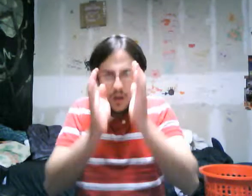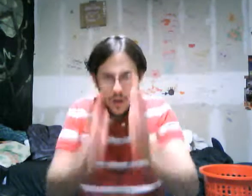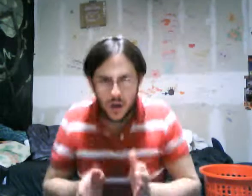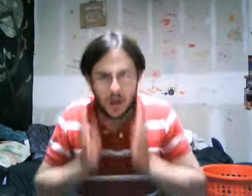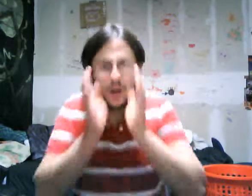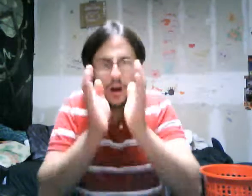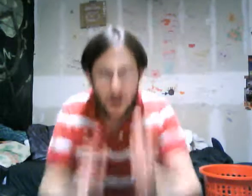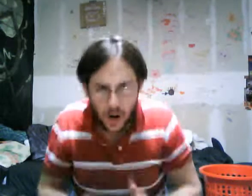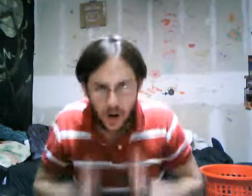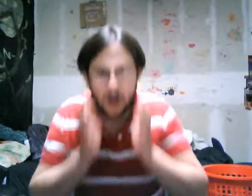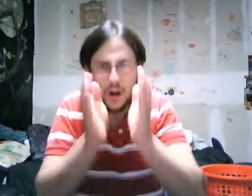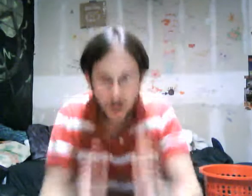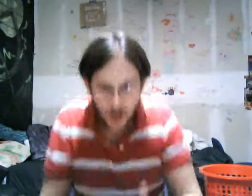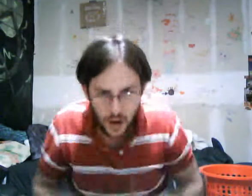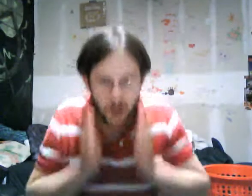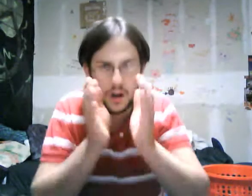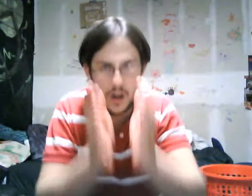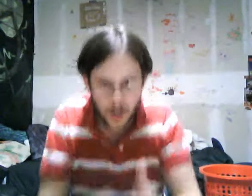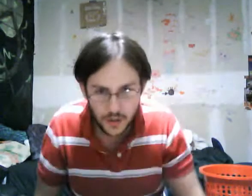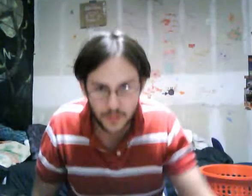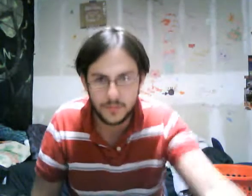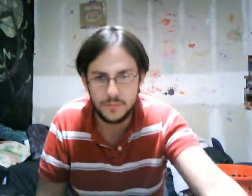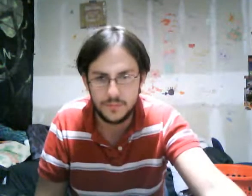...Jason Harris has now been on track in a long, a few months.